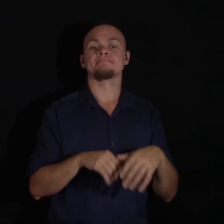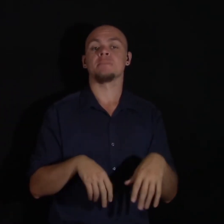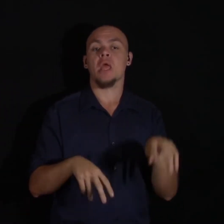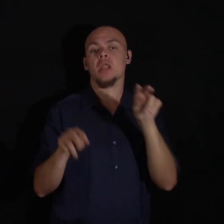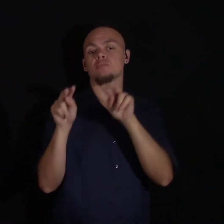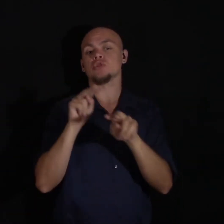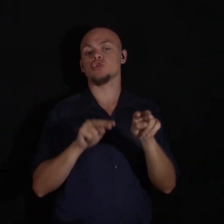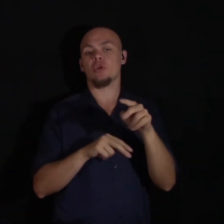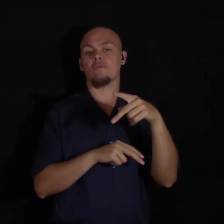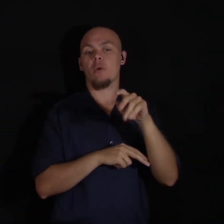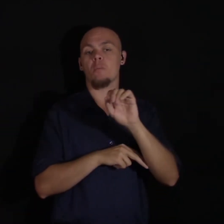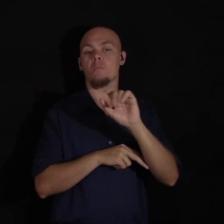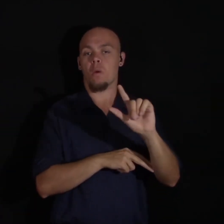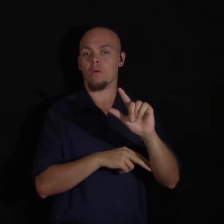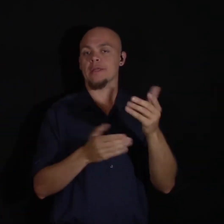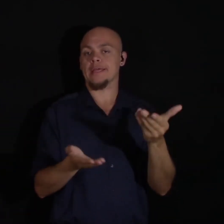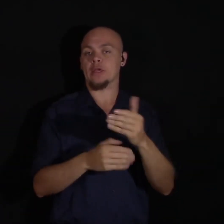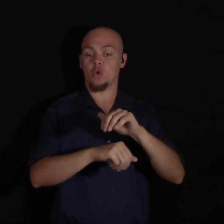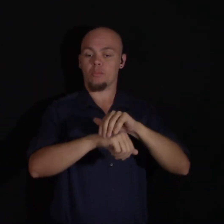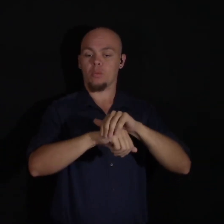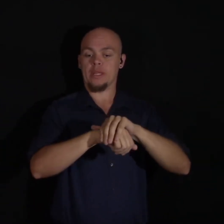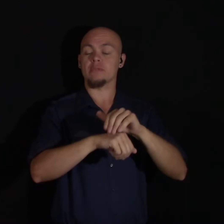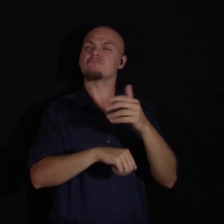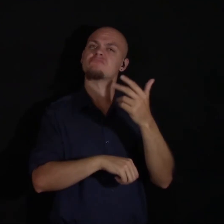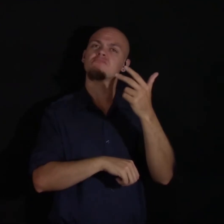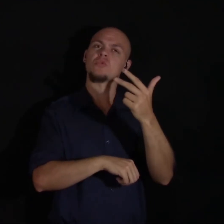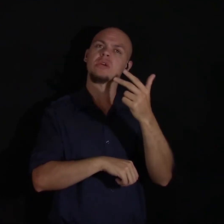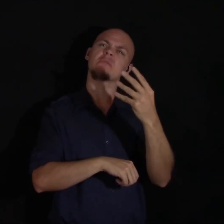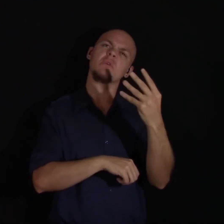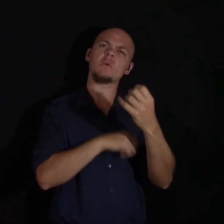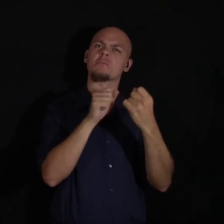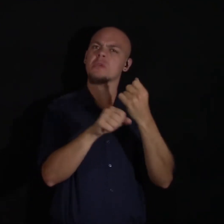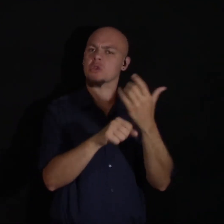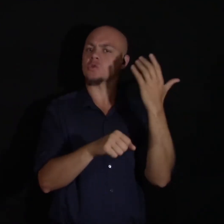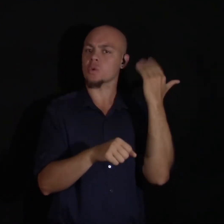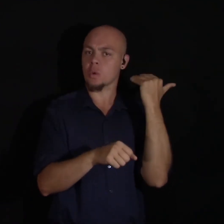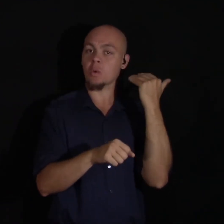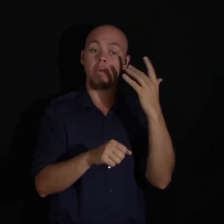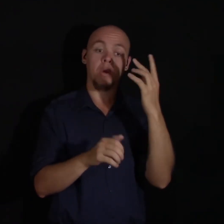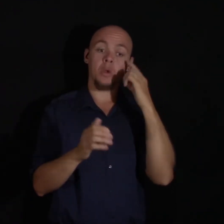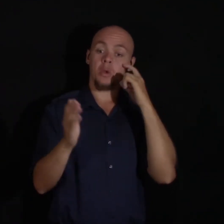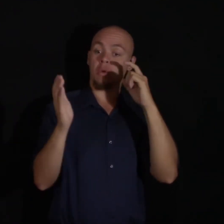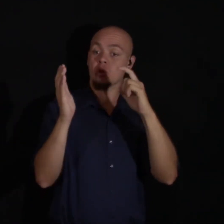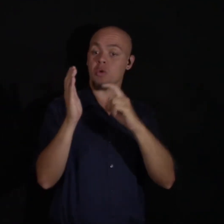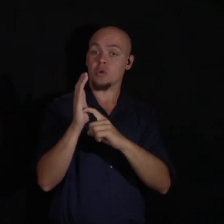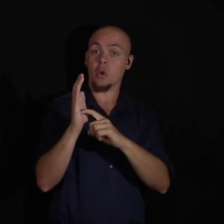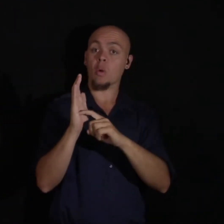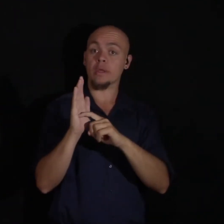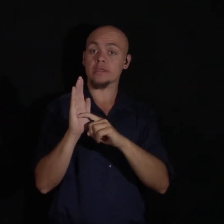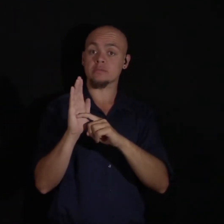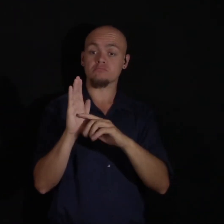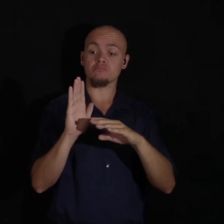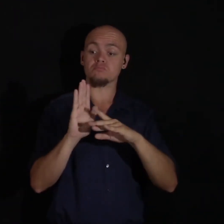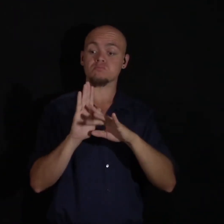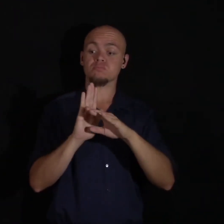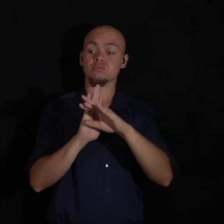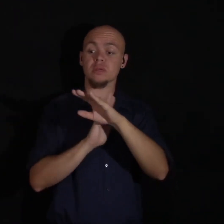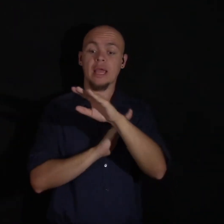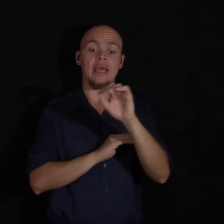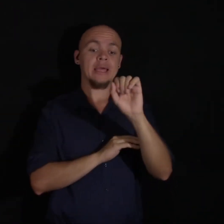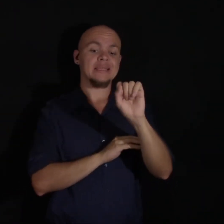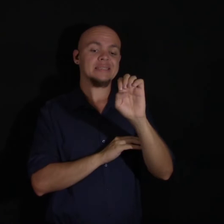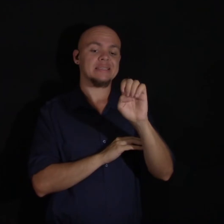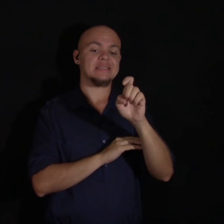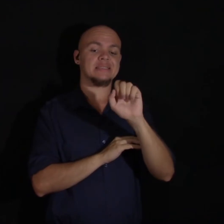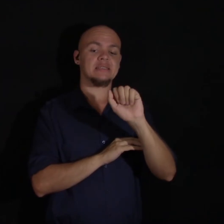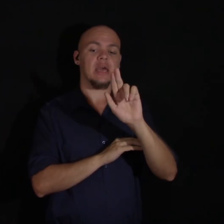Britain just 3 or 4 years ago found this greater trend towards sexual experimentation